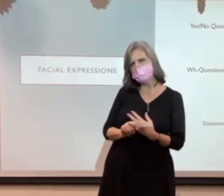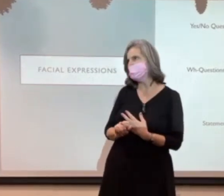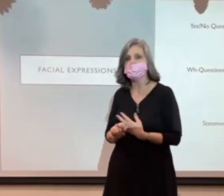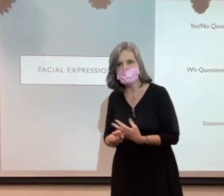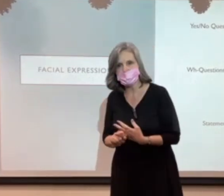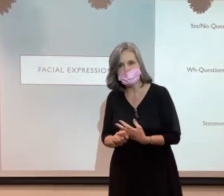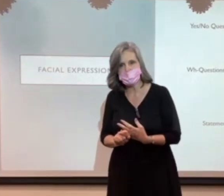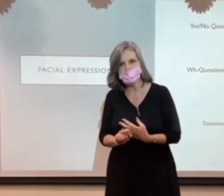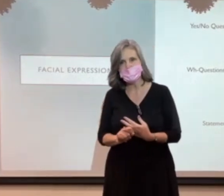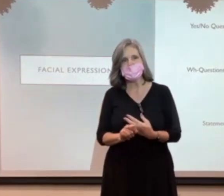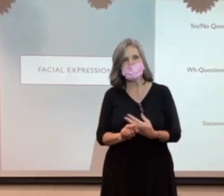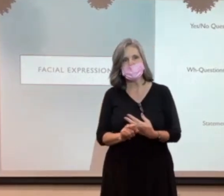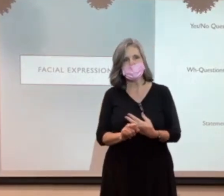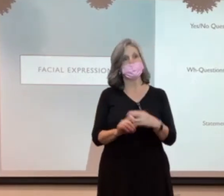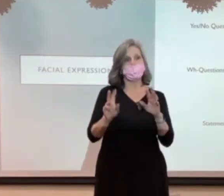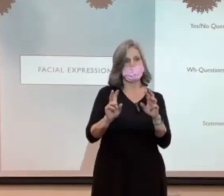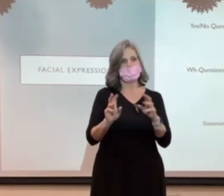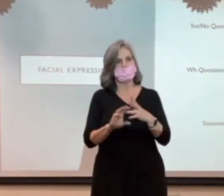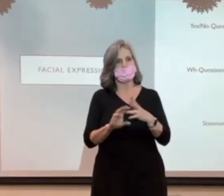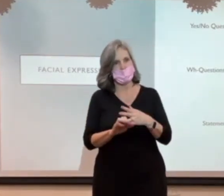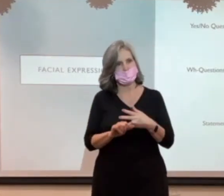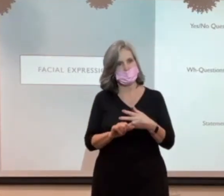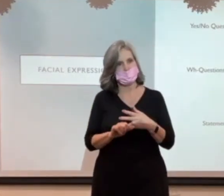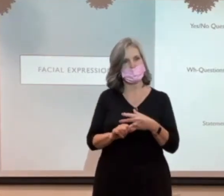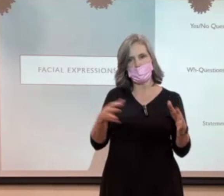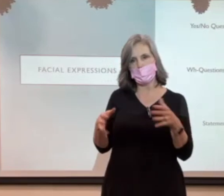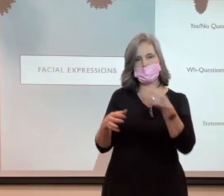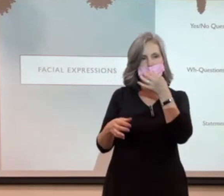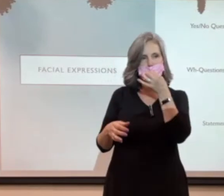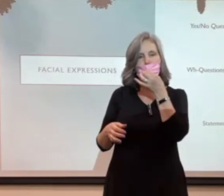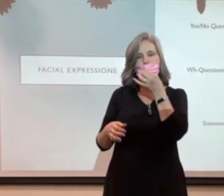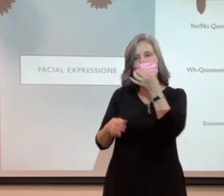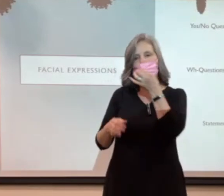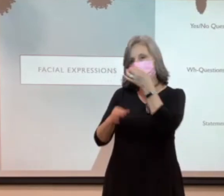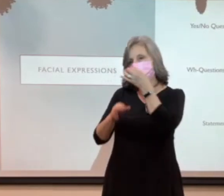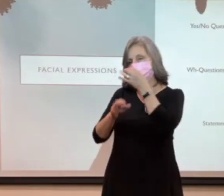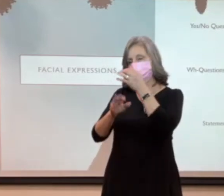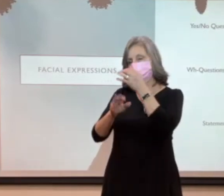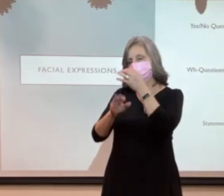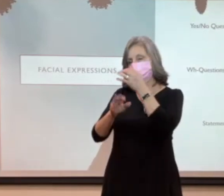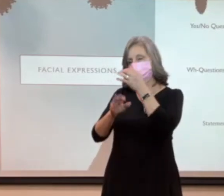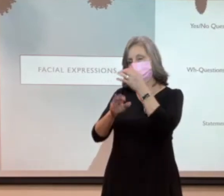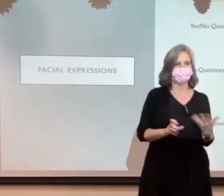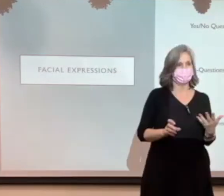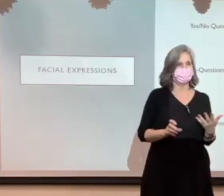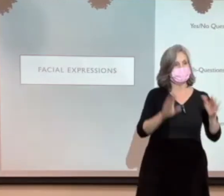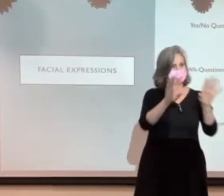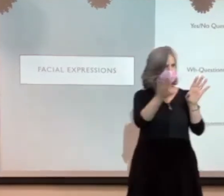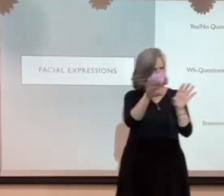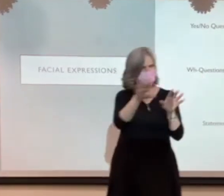Close. It's on the Sundance station. It's about 230-something deaf people and how they live, and all in sign language, which is